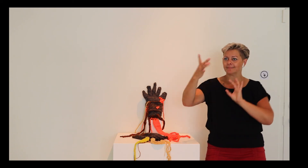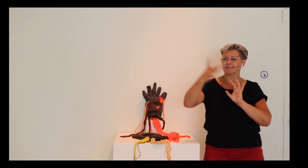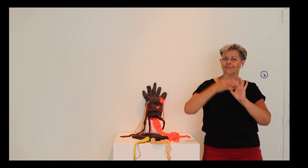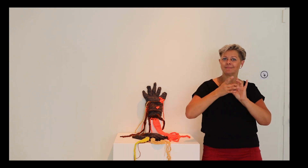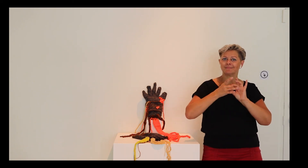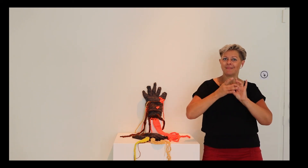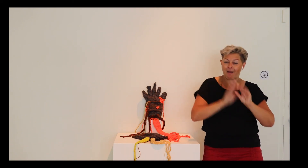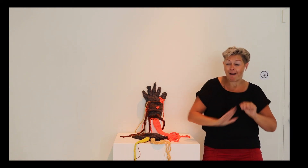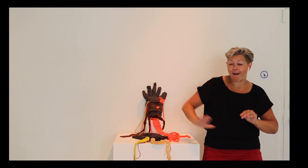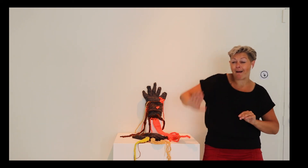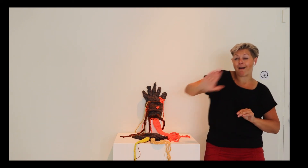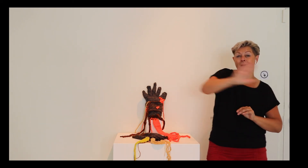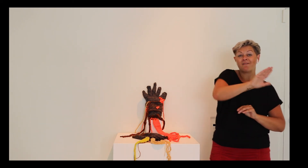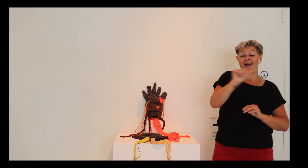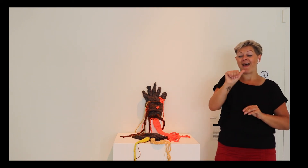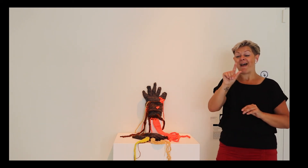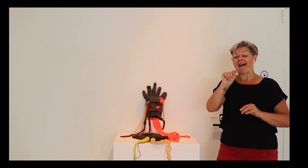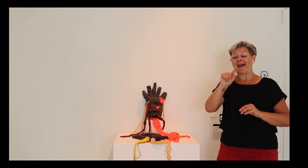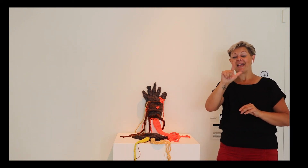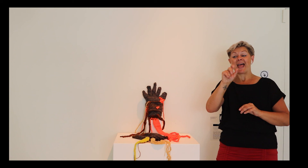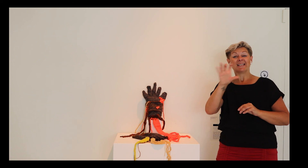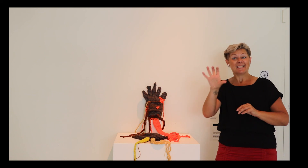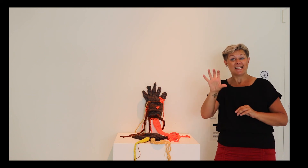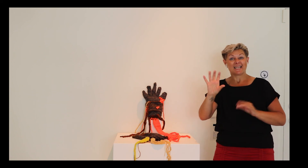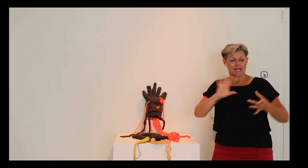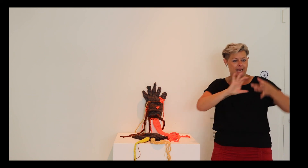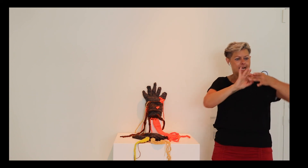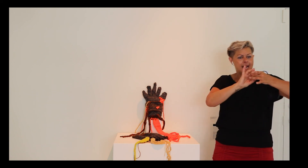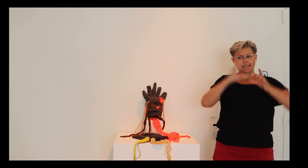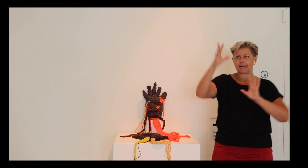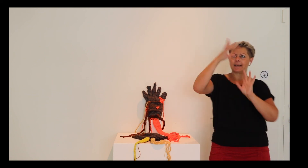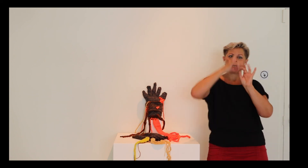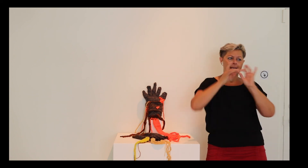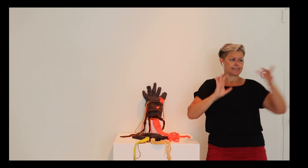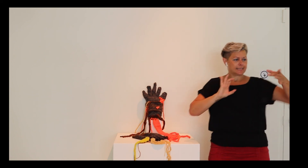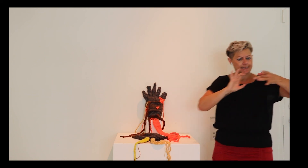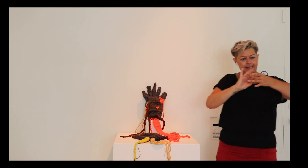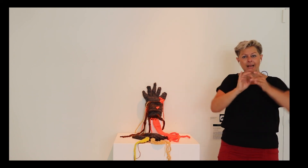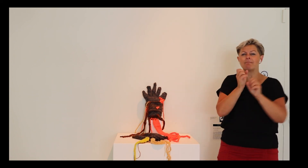the Atlantic from one element to another, making contact.